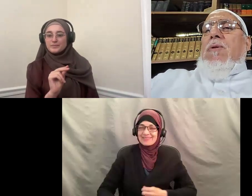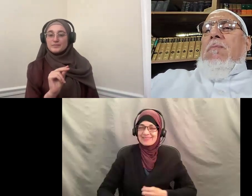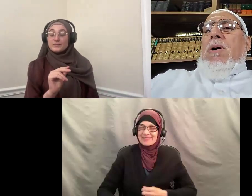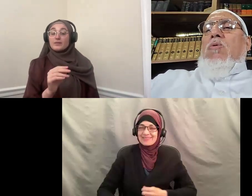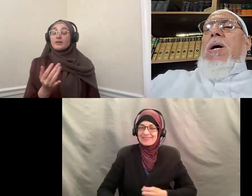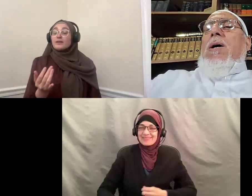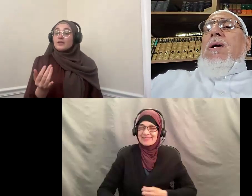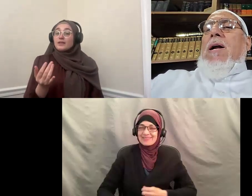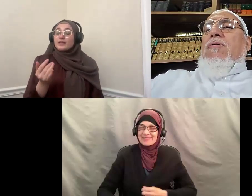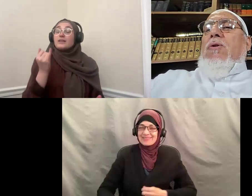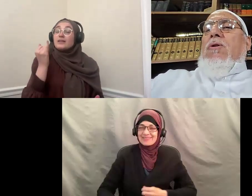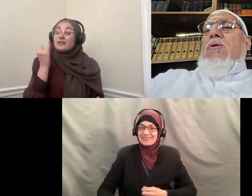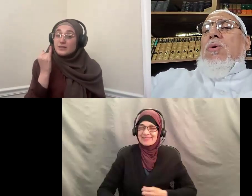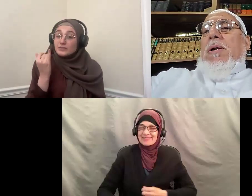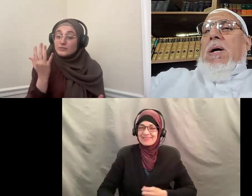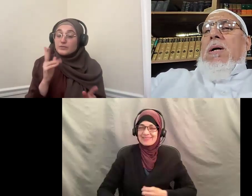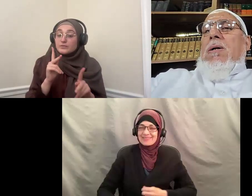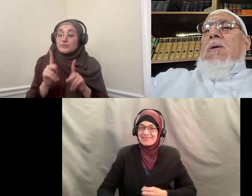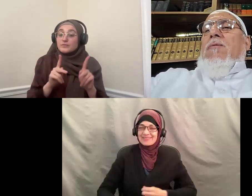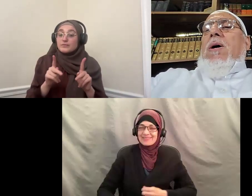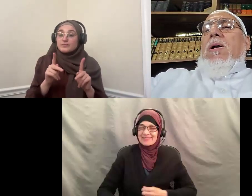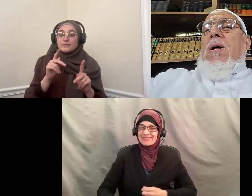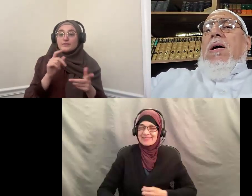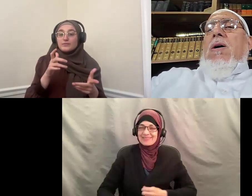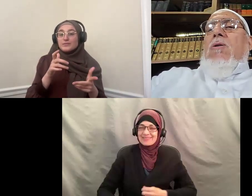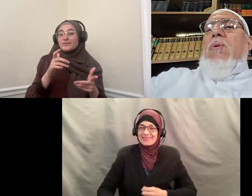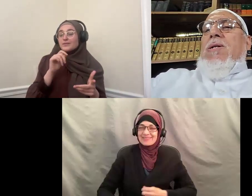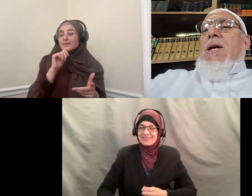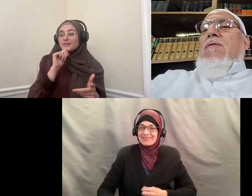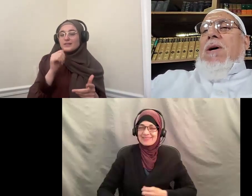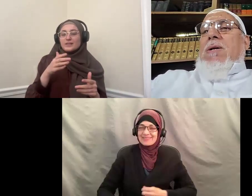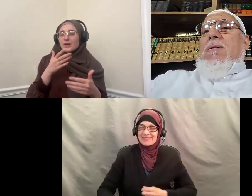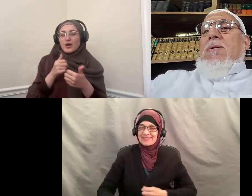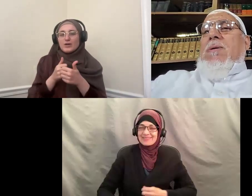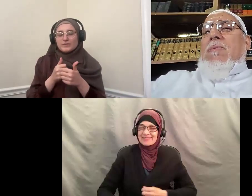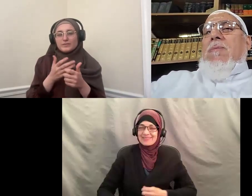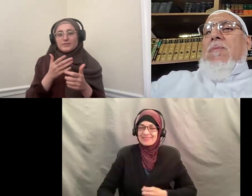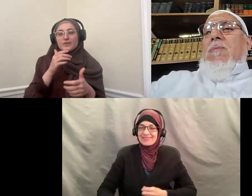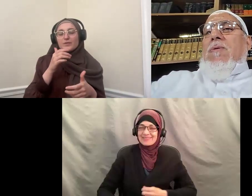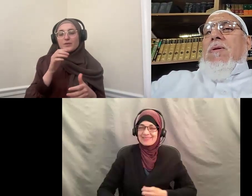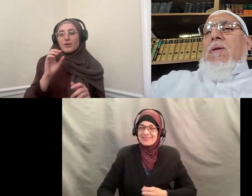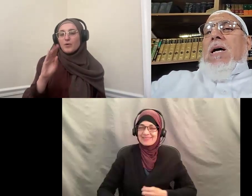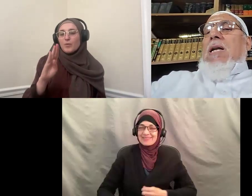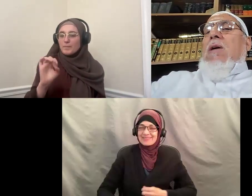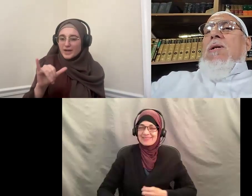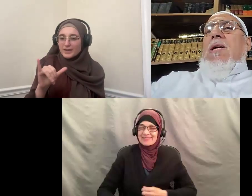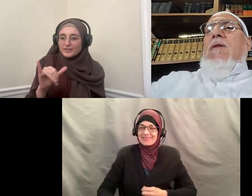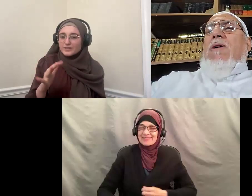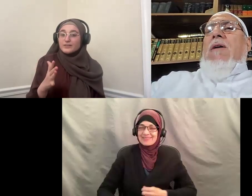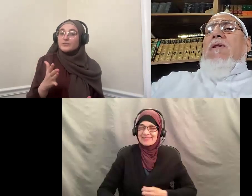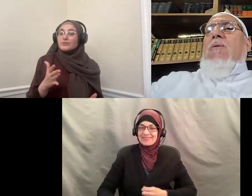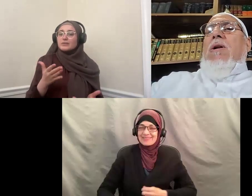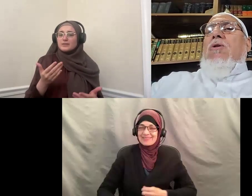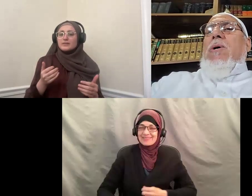disobedient, but we are grateful to Allah, Allah will save us. And He will